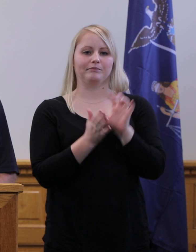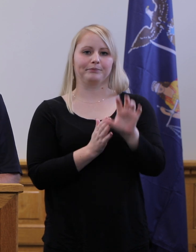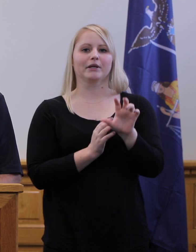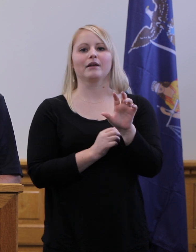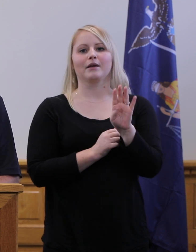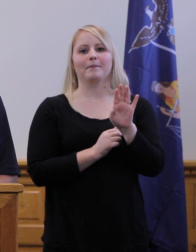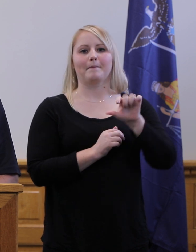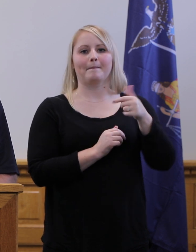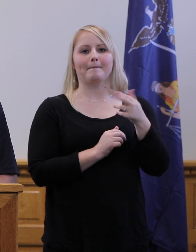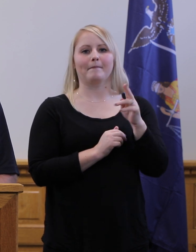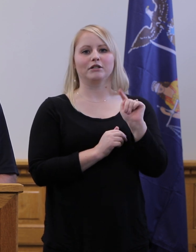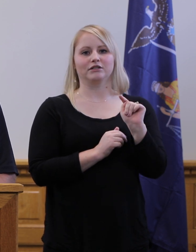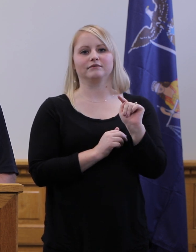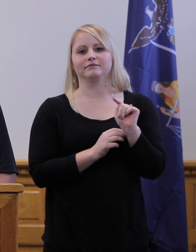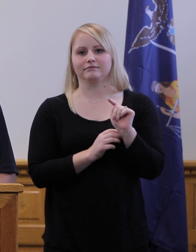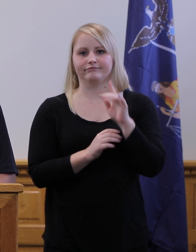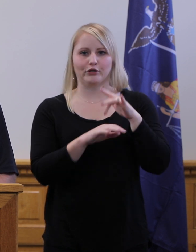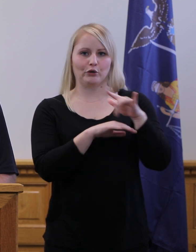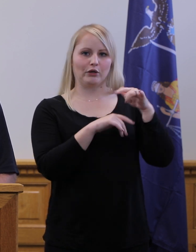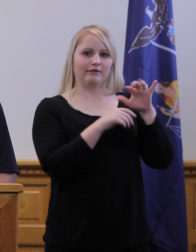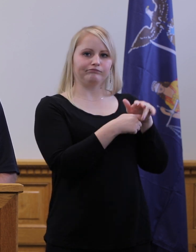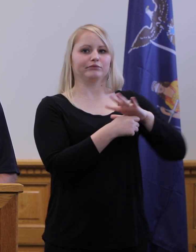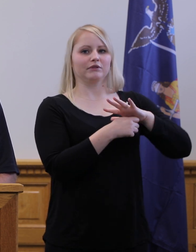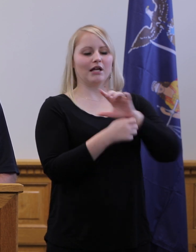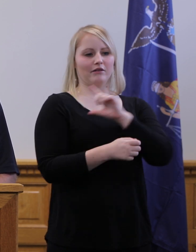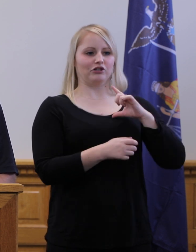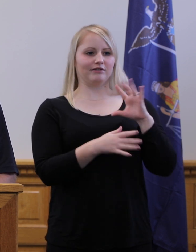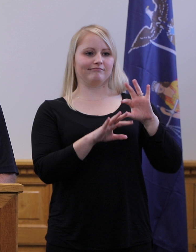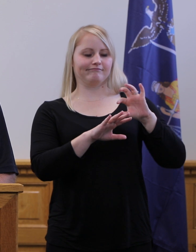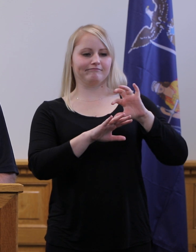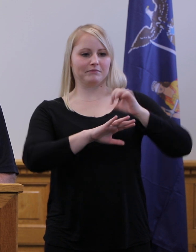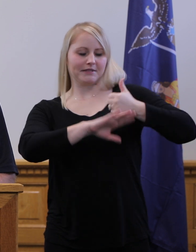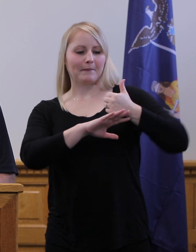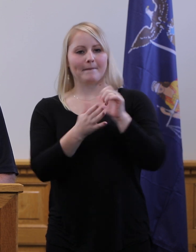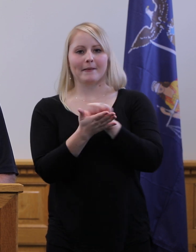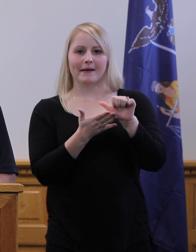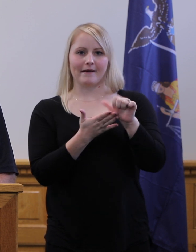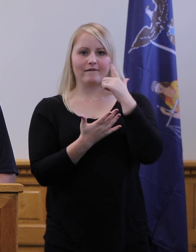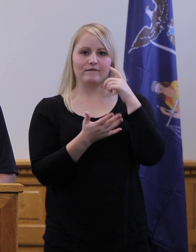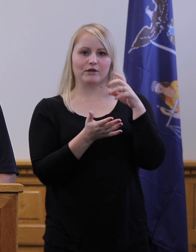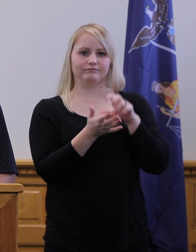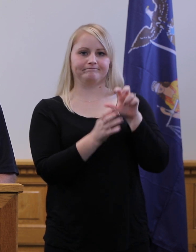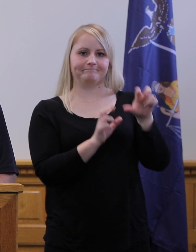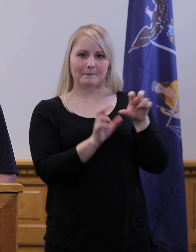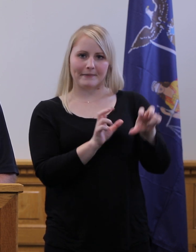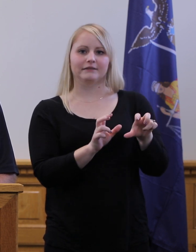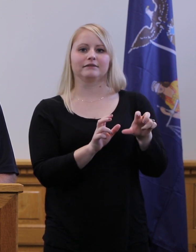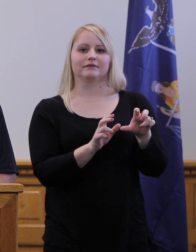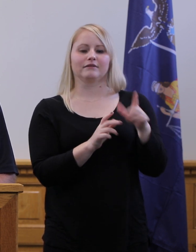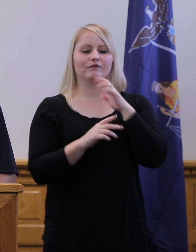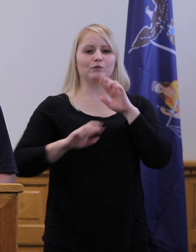pandemic, the legislature established a COVID response account to fund and track county expenses necessary for COVID-19